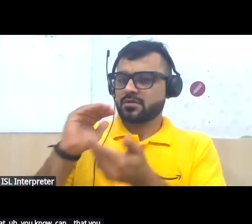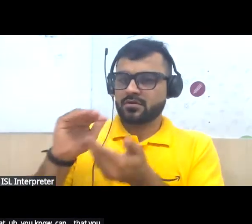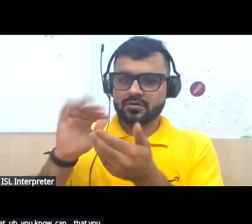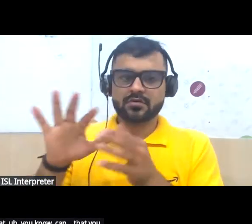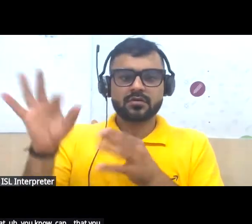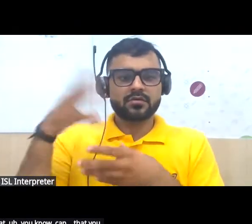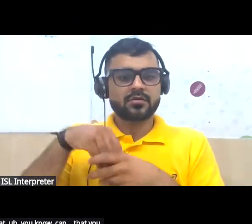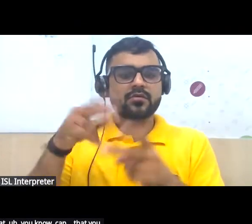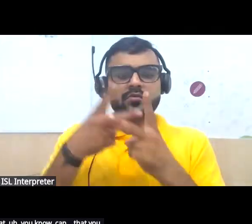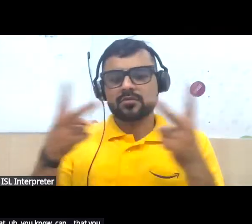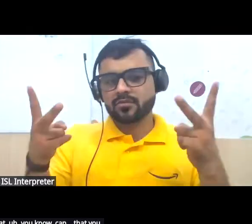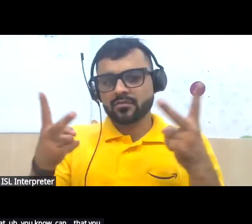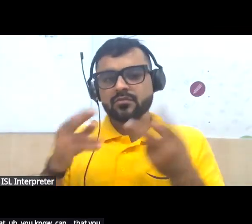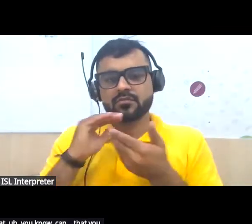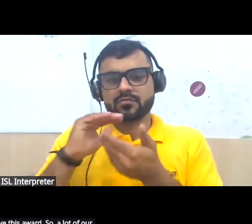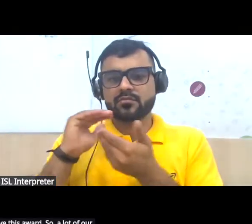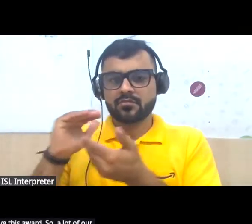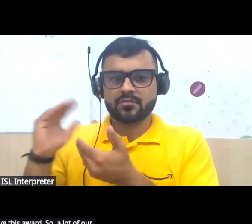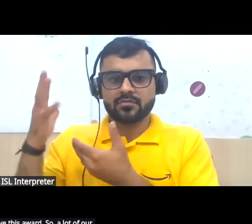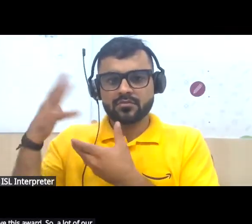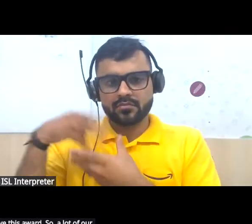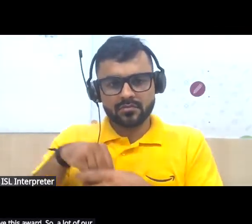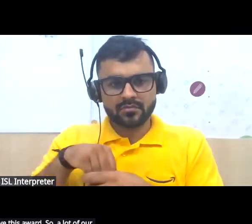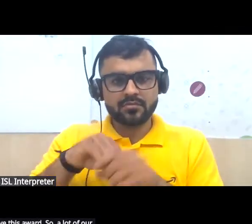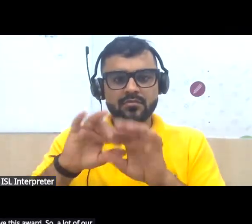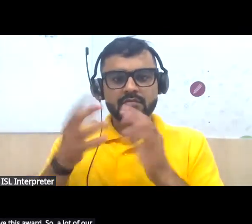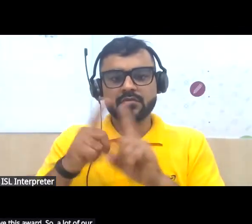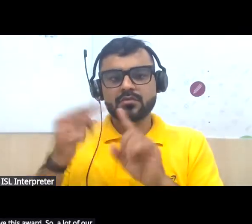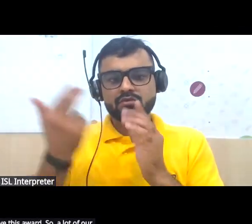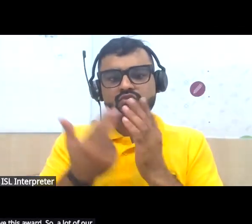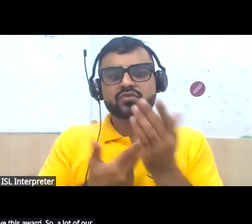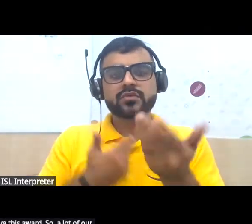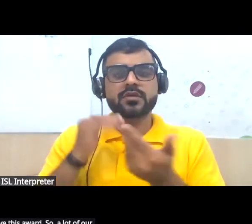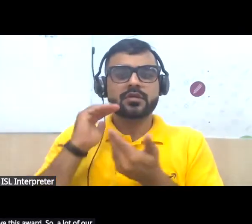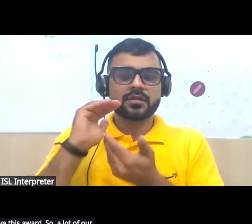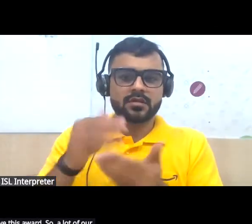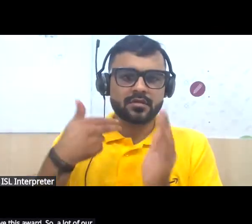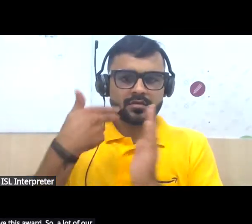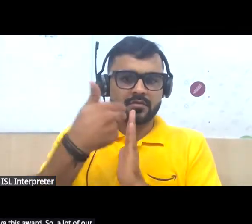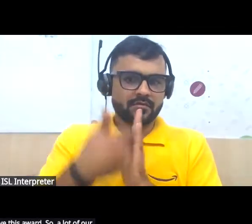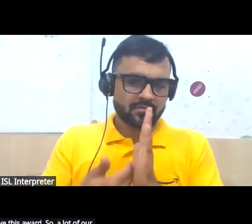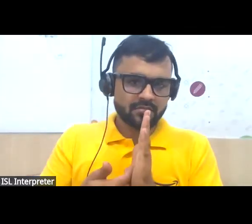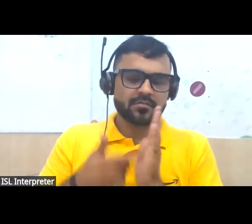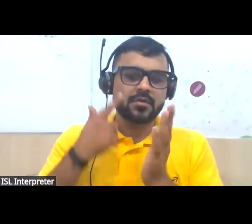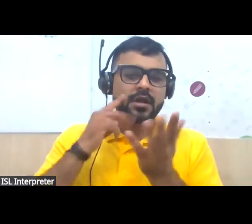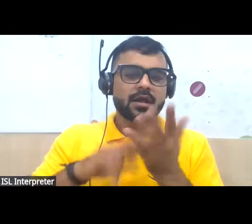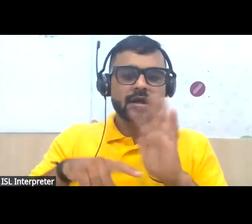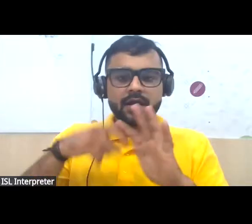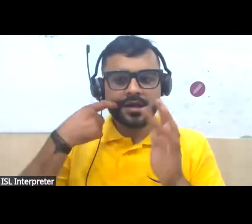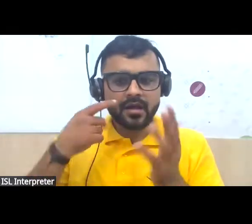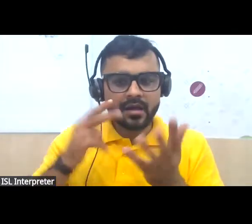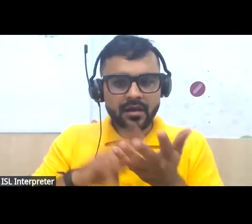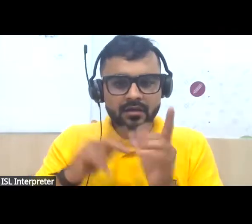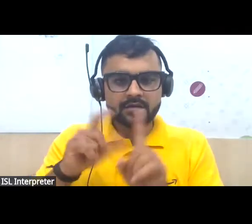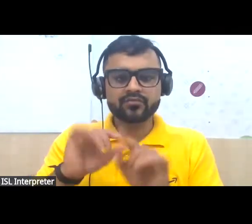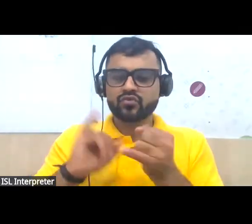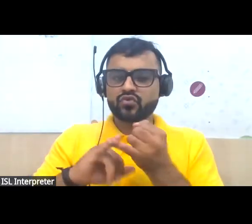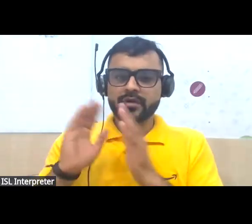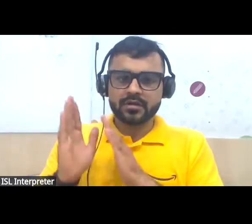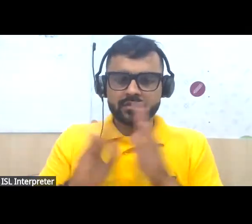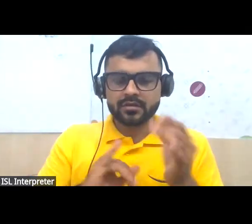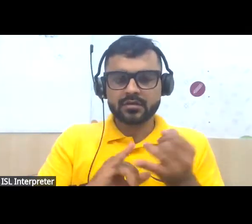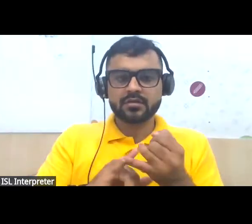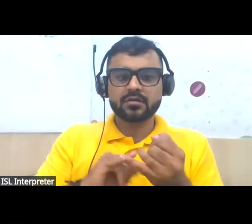So a lot of our awardees have Universal Design Awards mentioned in their LinkedIn or in their CV, as Srinivasu